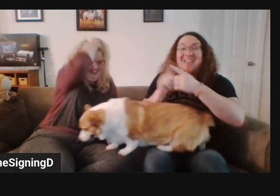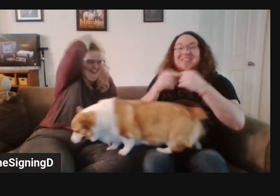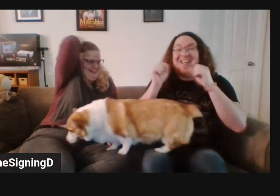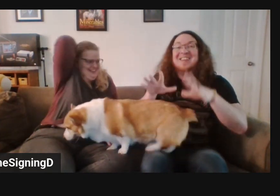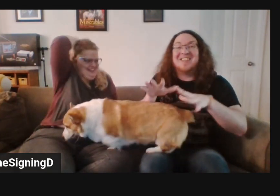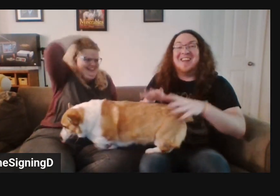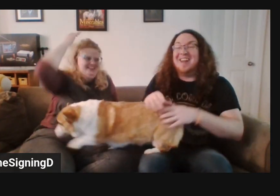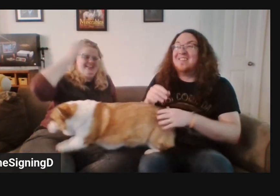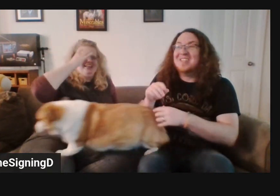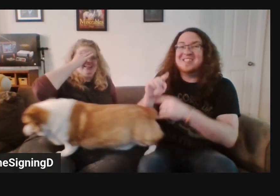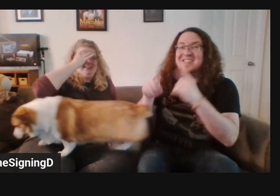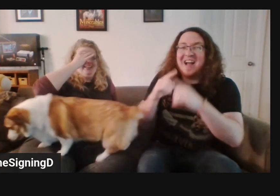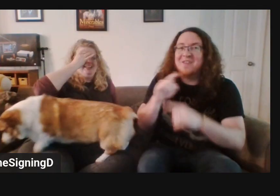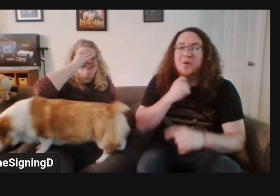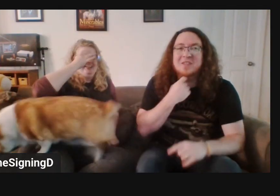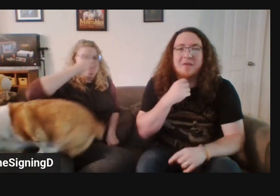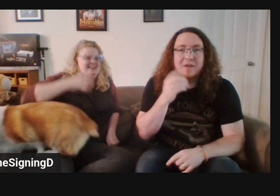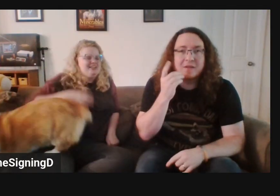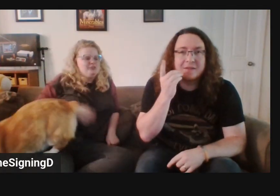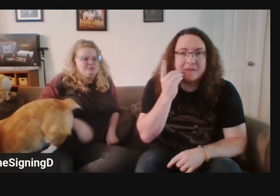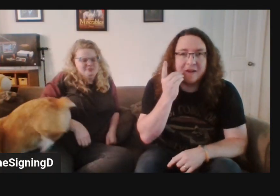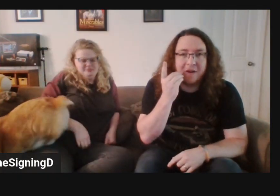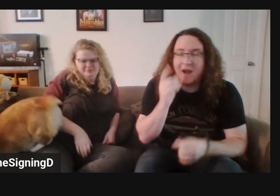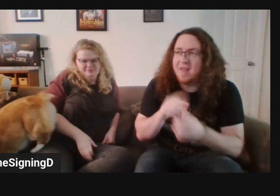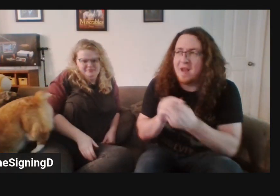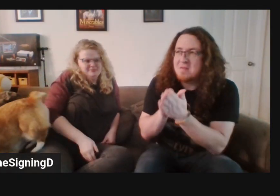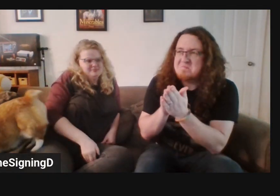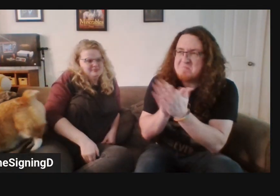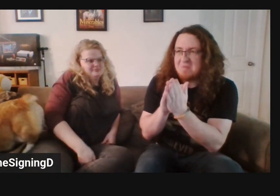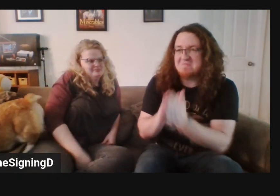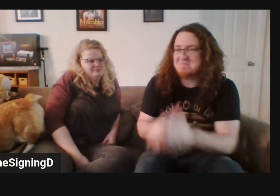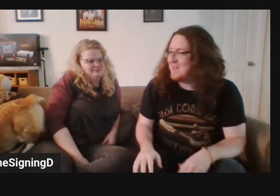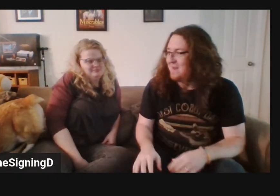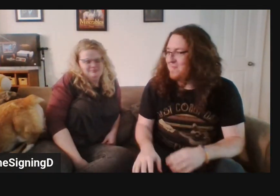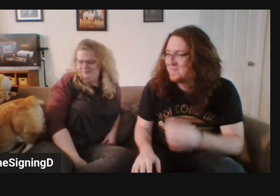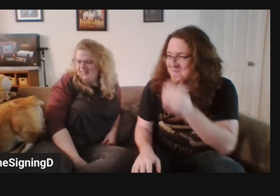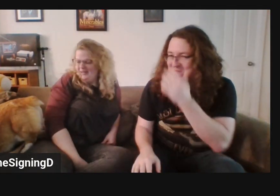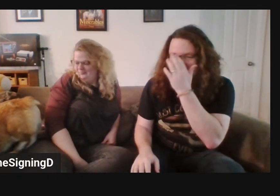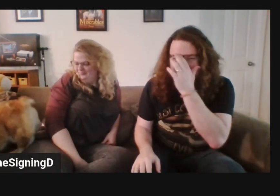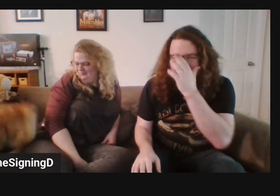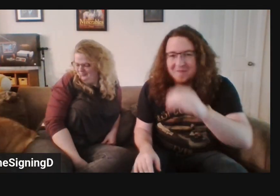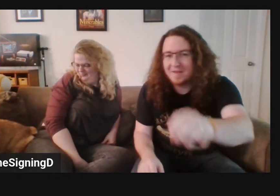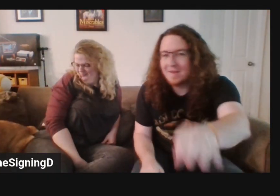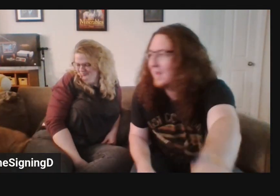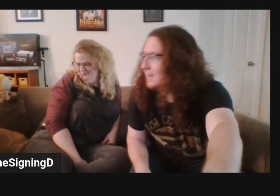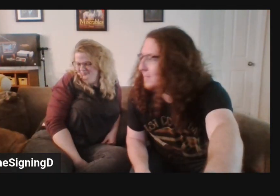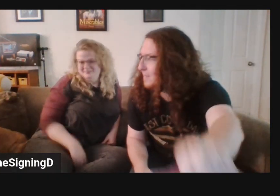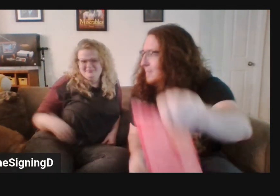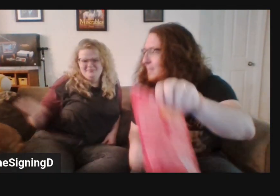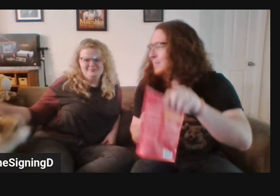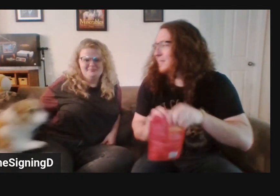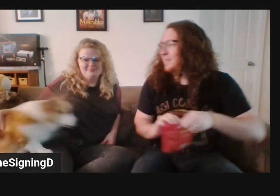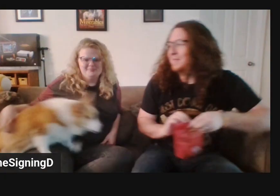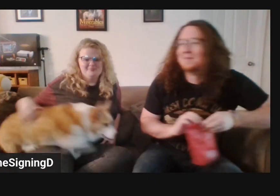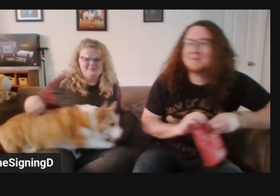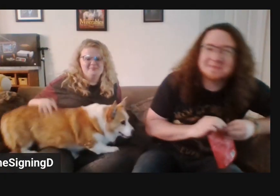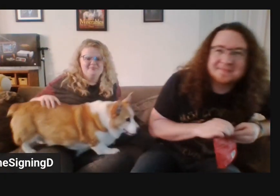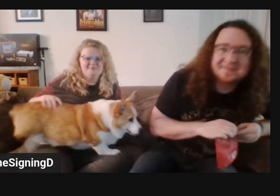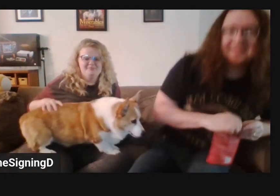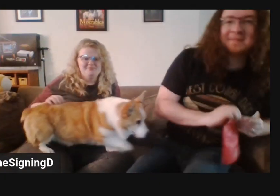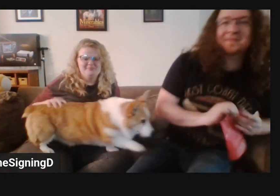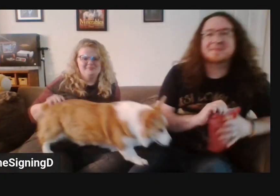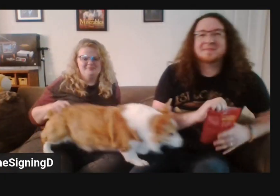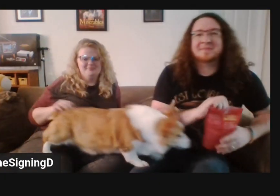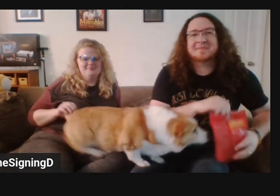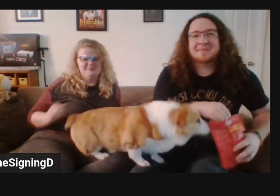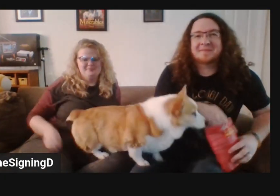No. And then we tested it and we just signed voice off dinner, and then bark. Yeah. Oh, how hysterical. I know.